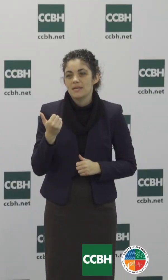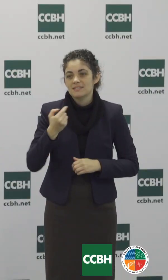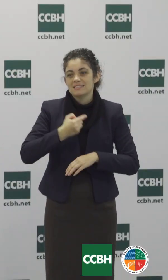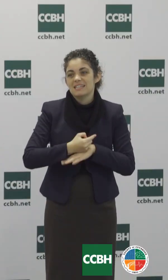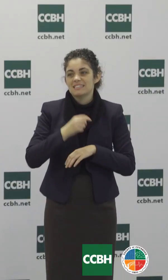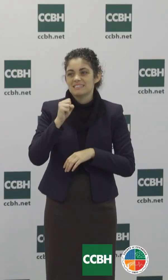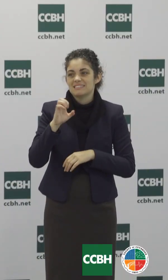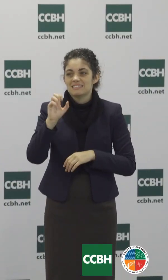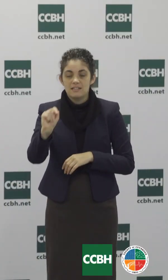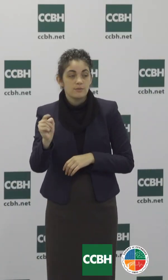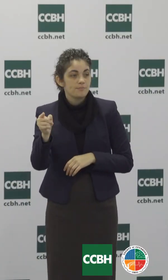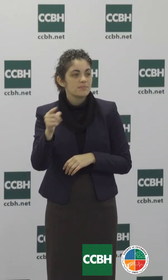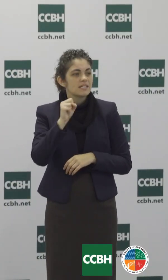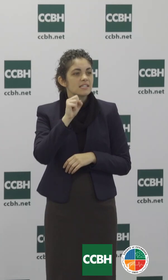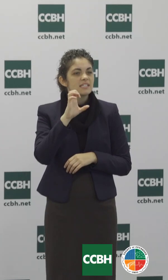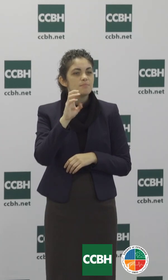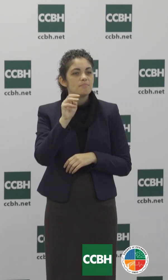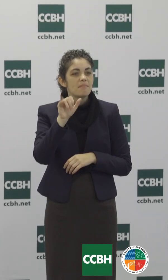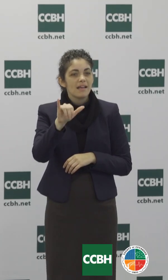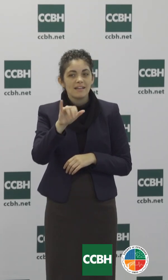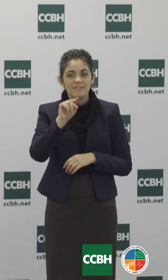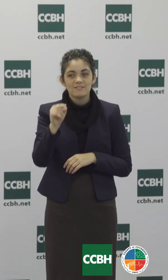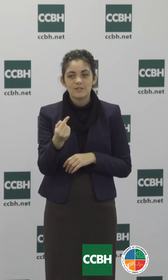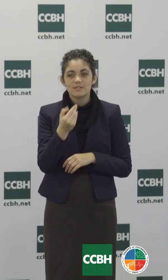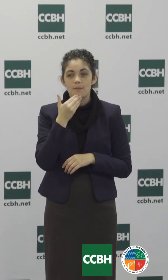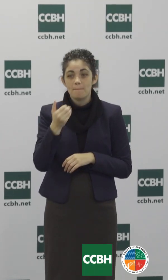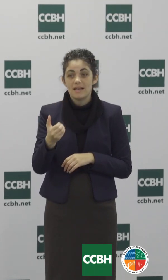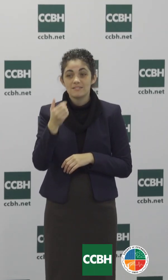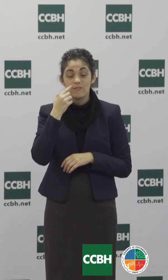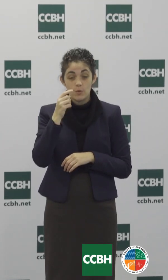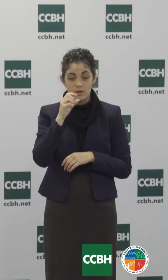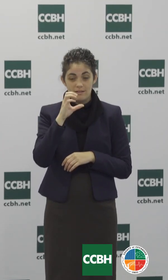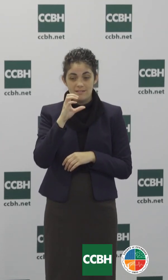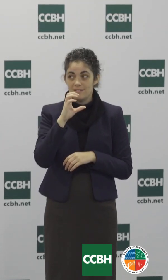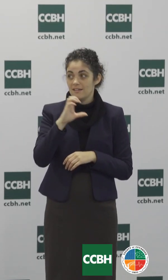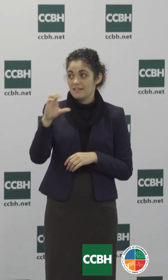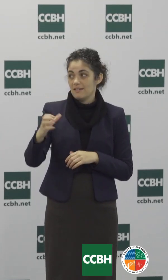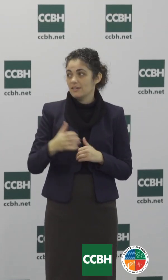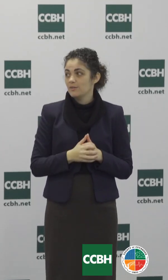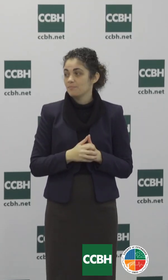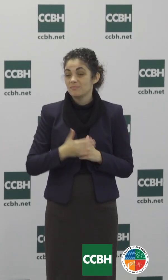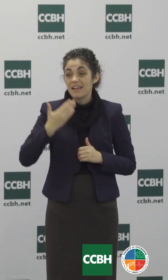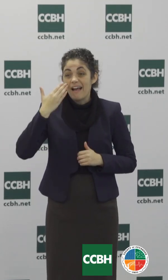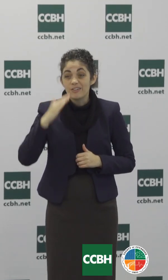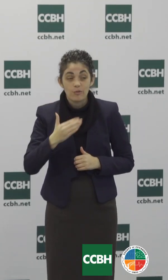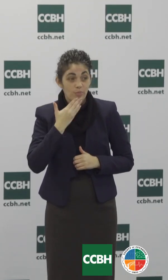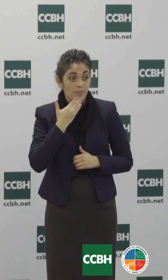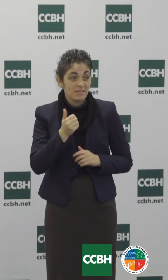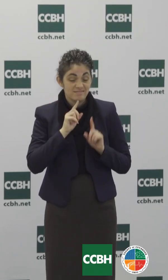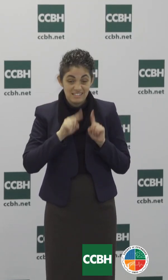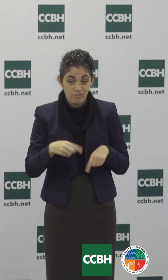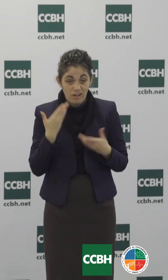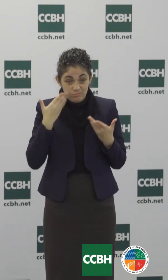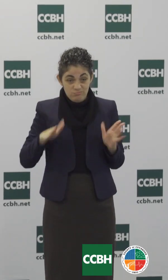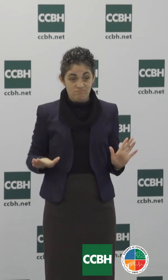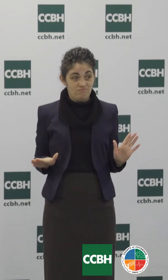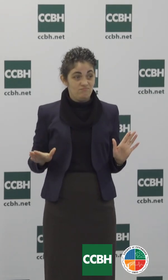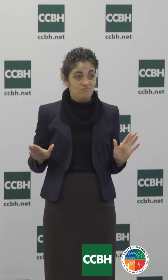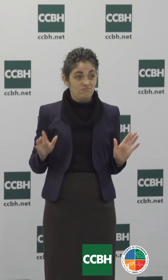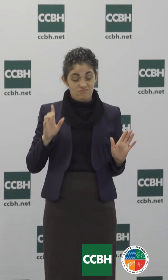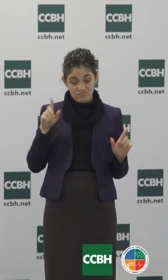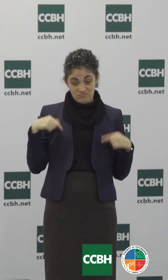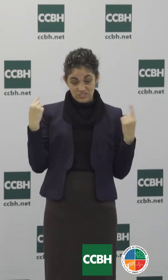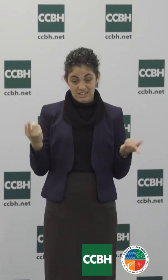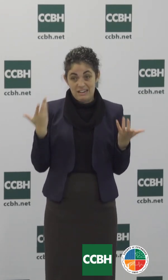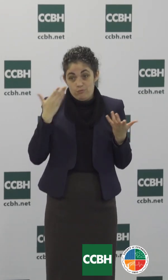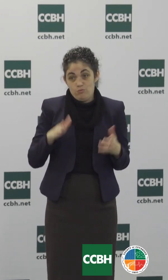Scott. The question was, is May 1st in the best interest of Cuyahoga County? I don't know what the best answer is on a date. What